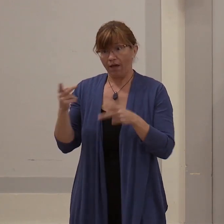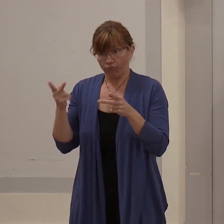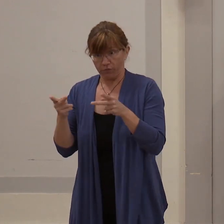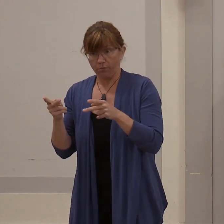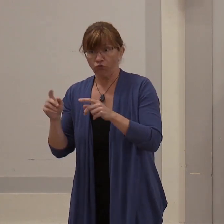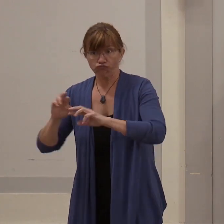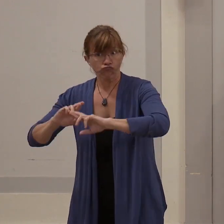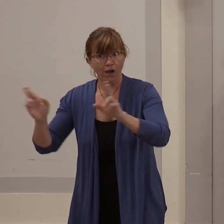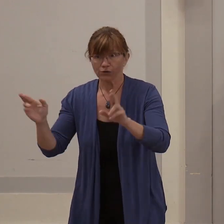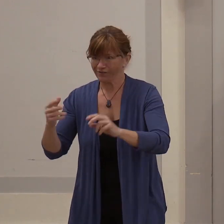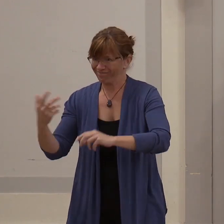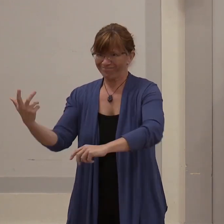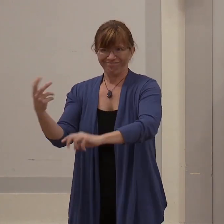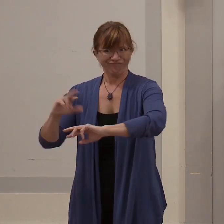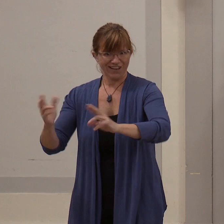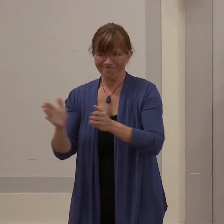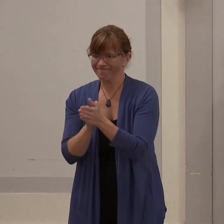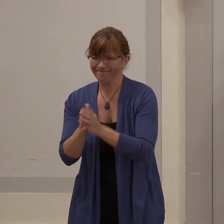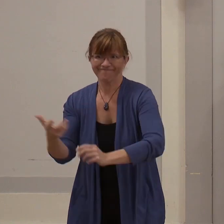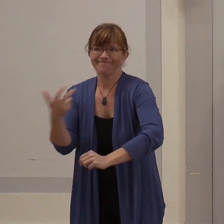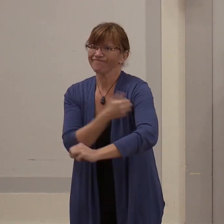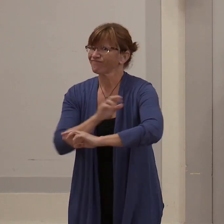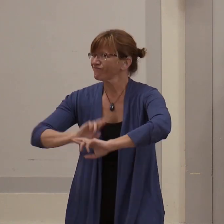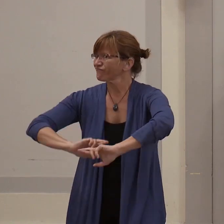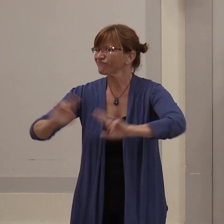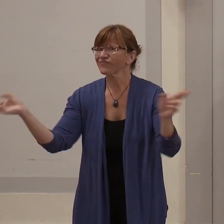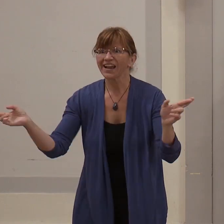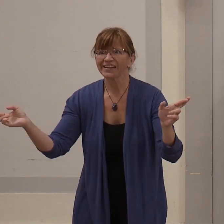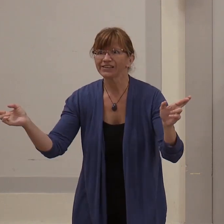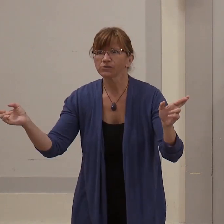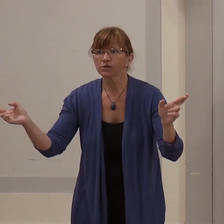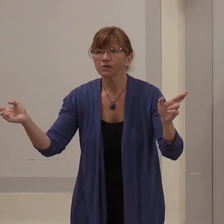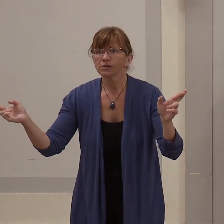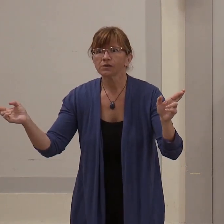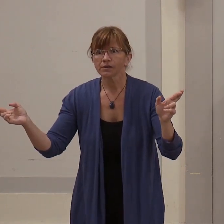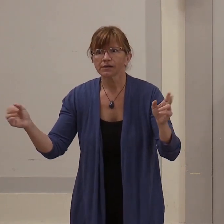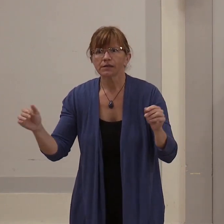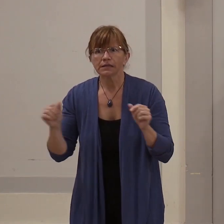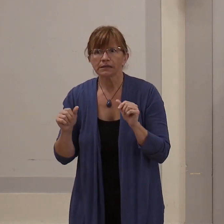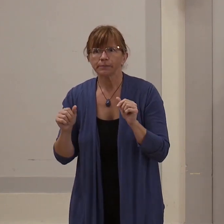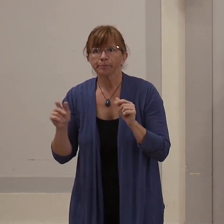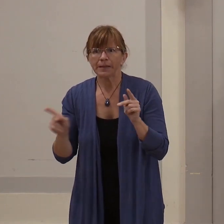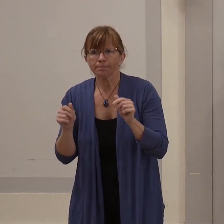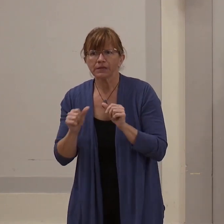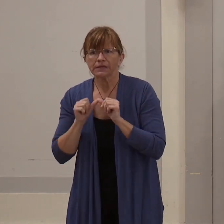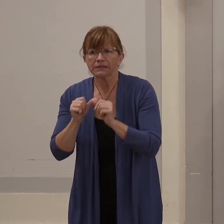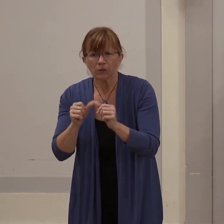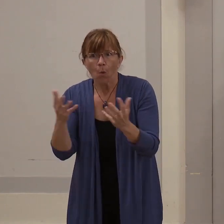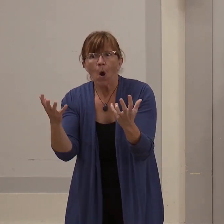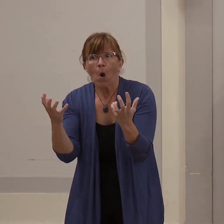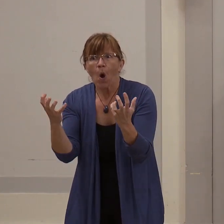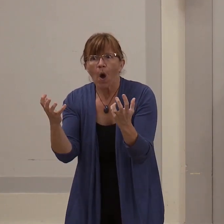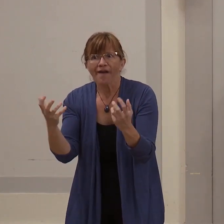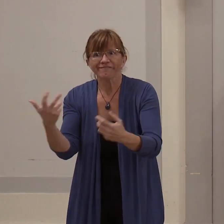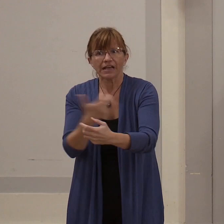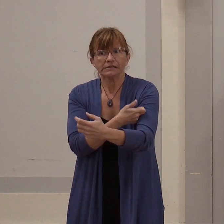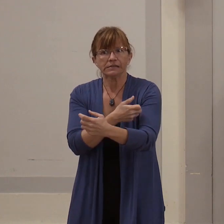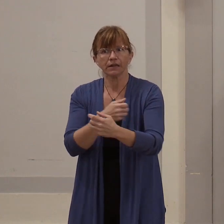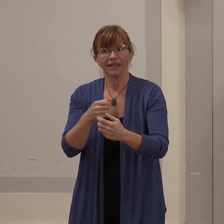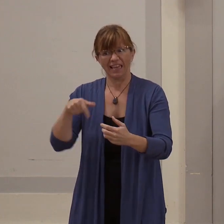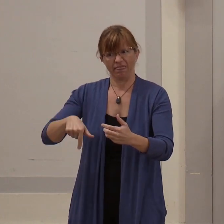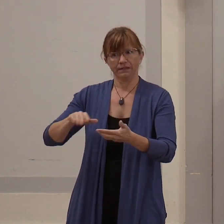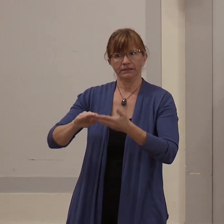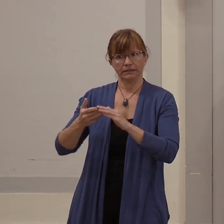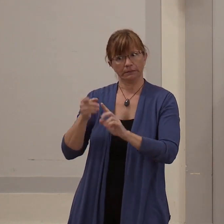to get vaccinated. So that the folks who keep continuing to say that people in the city, in particular African